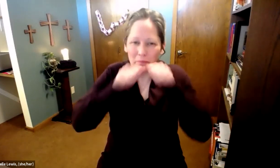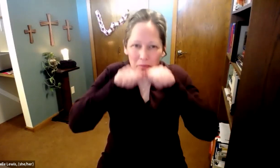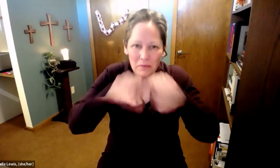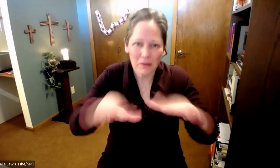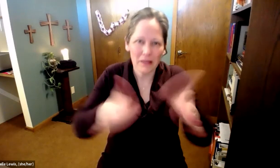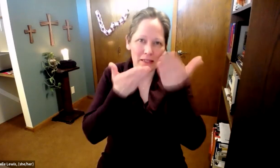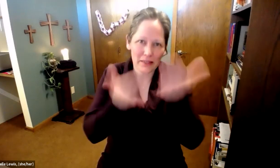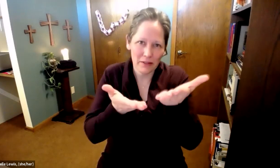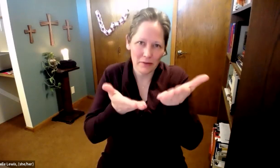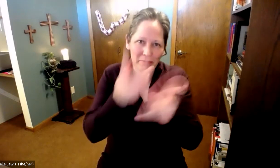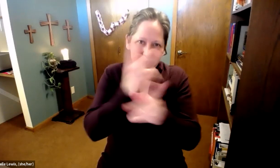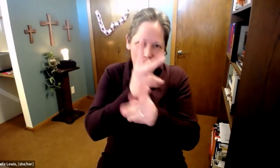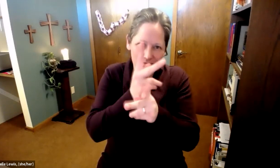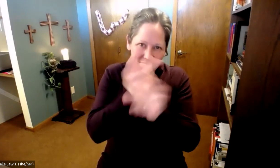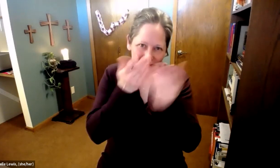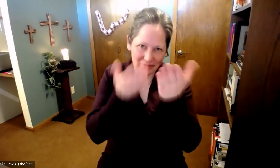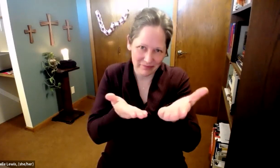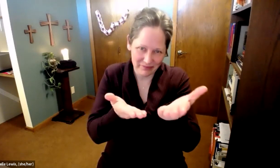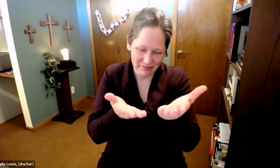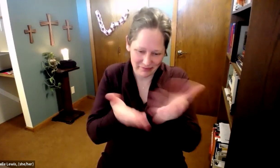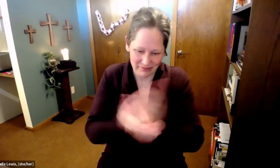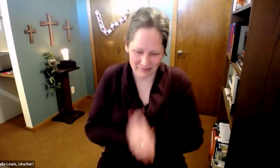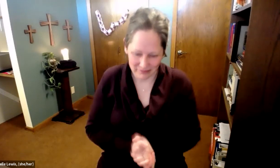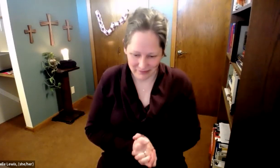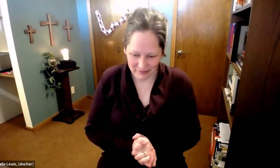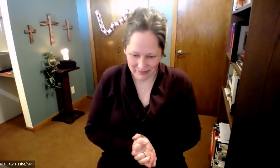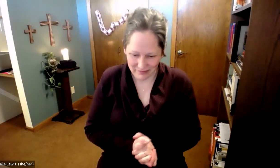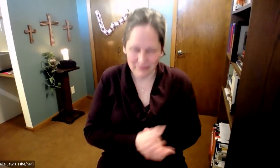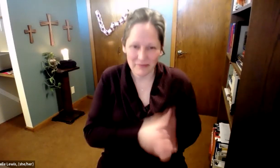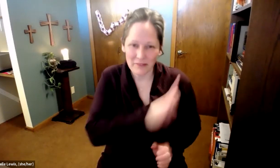The Lord bless you and keep you.